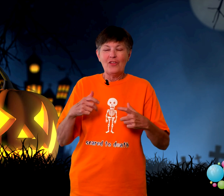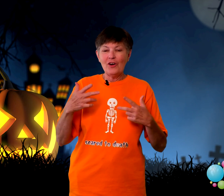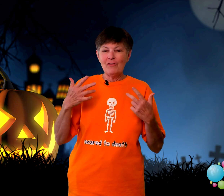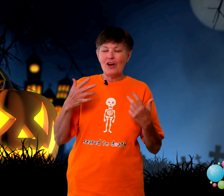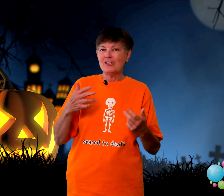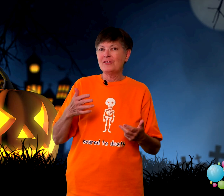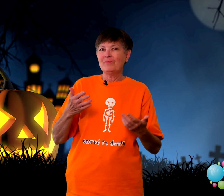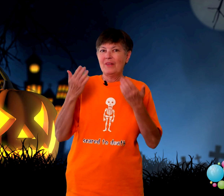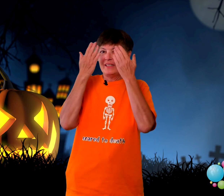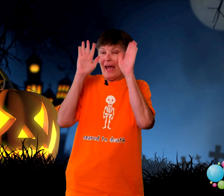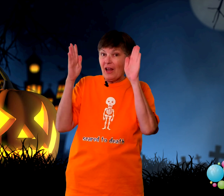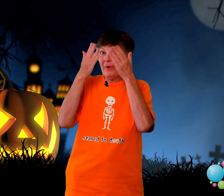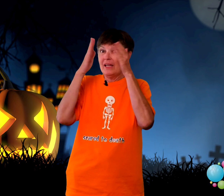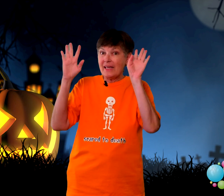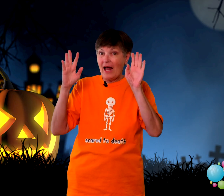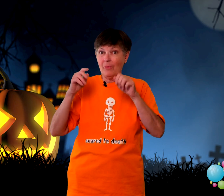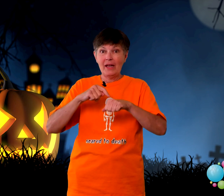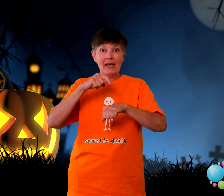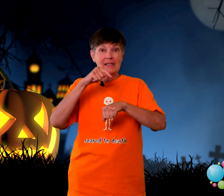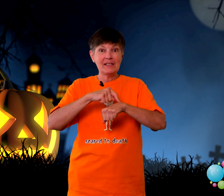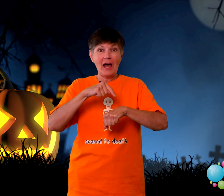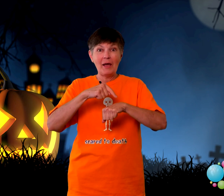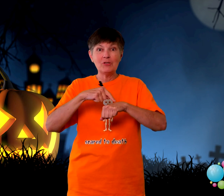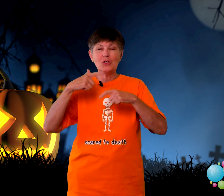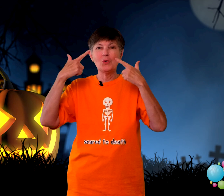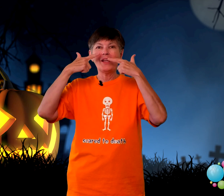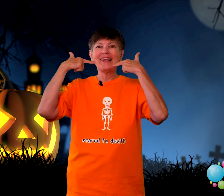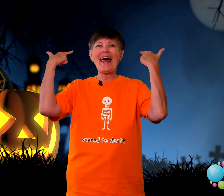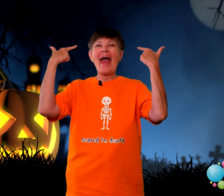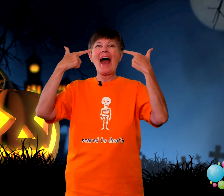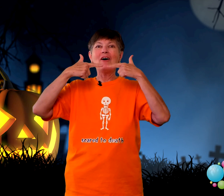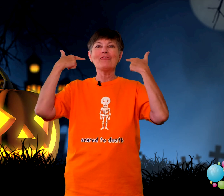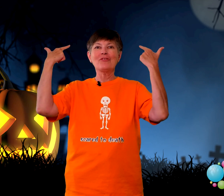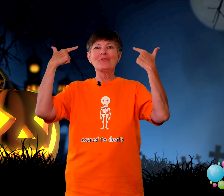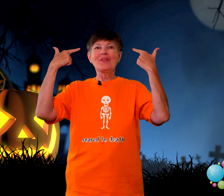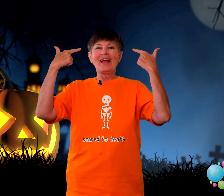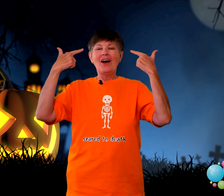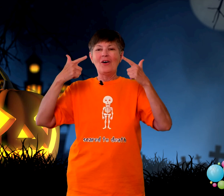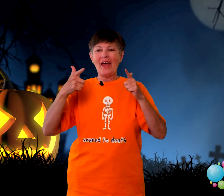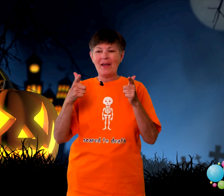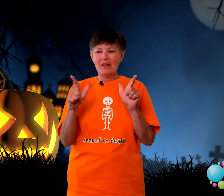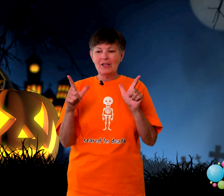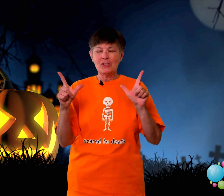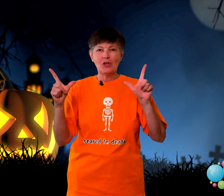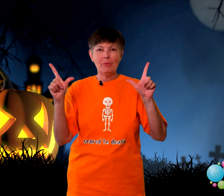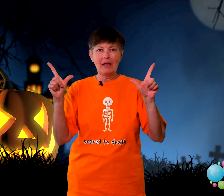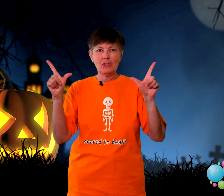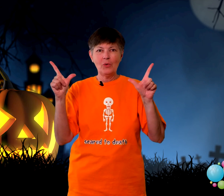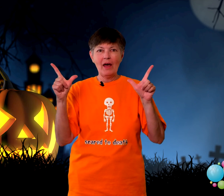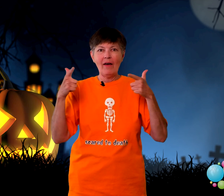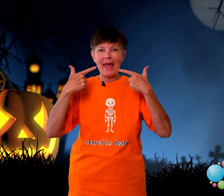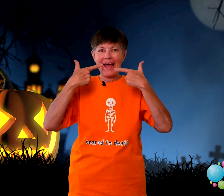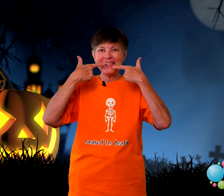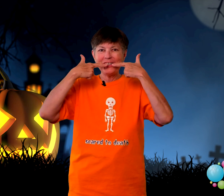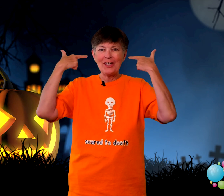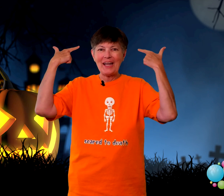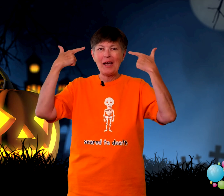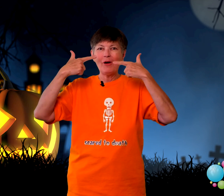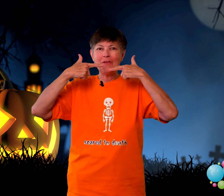Third verse, it's Halloween, it's time to laugh. Okay, so you make two L hands and you're going to come off